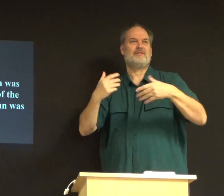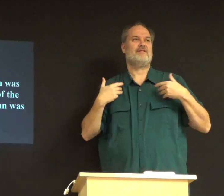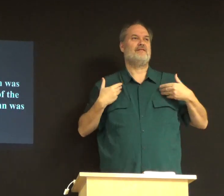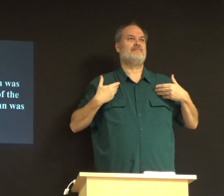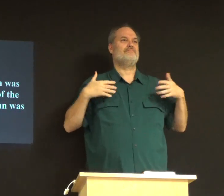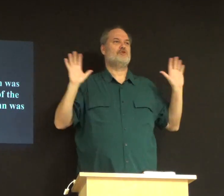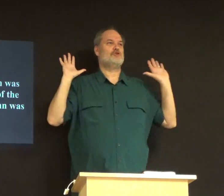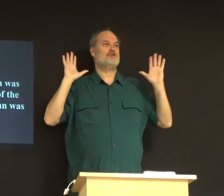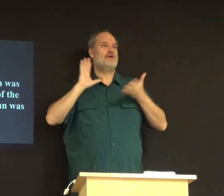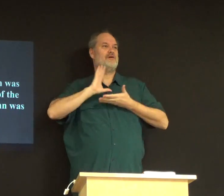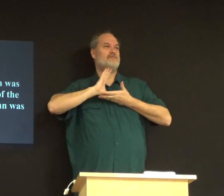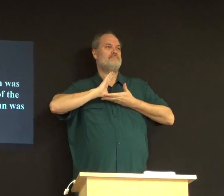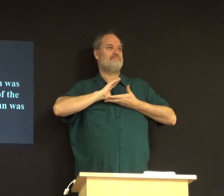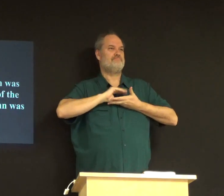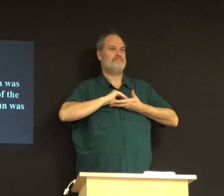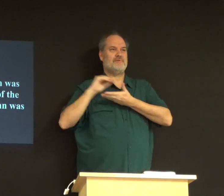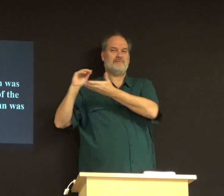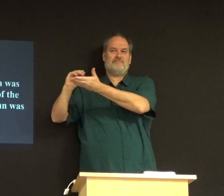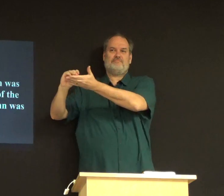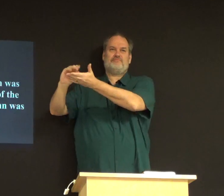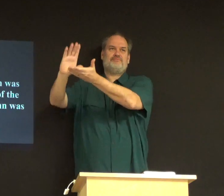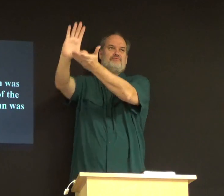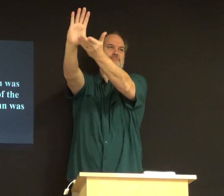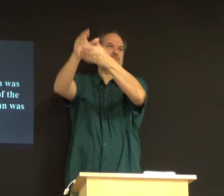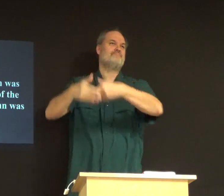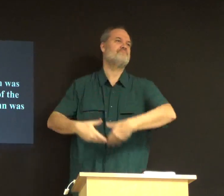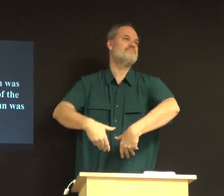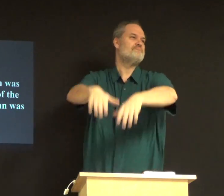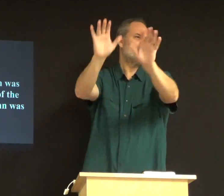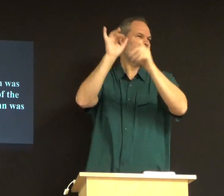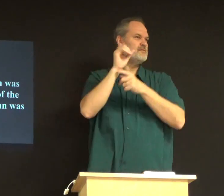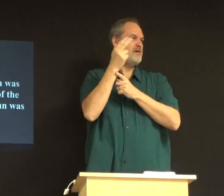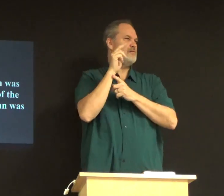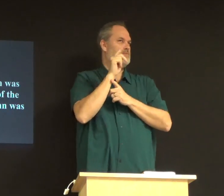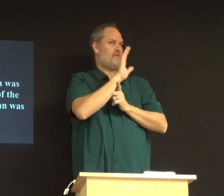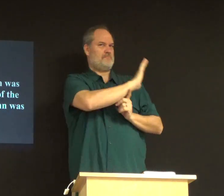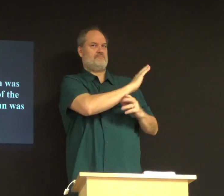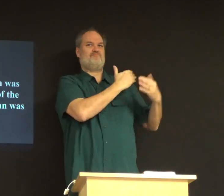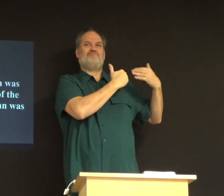of the Christ. And the son said, he must enter.